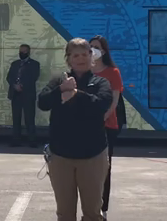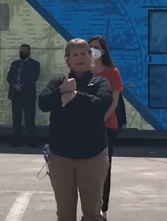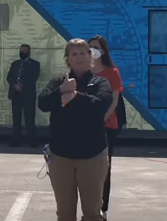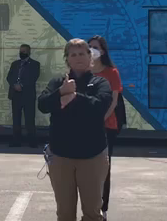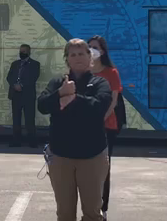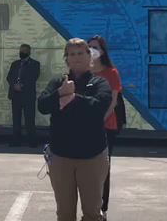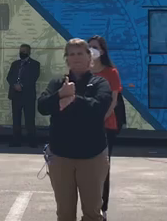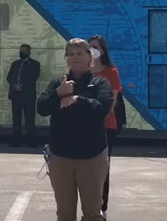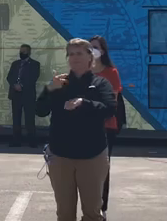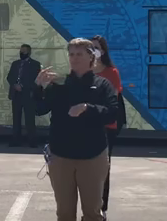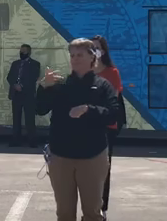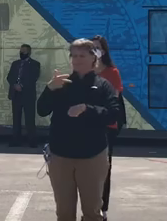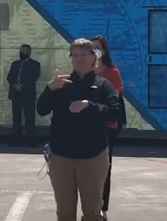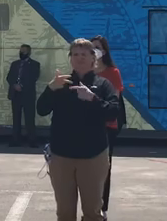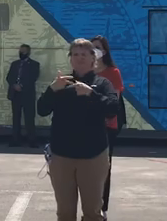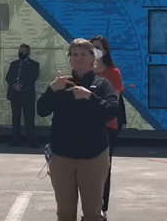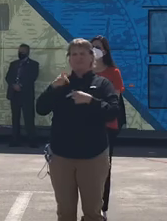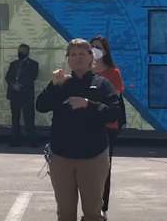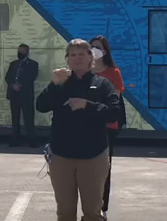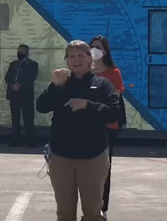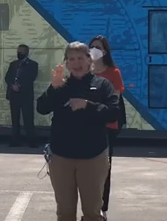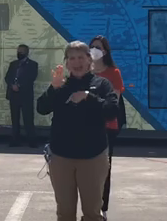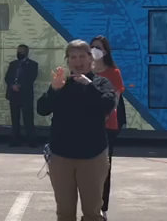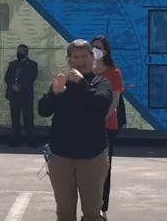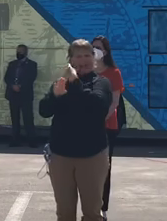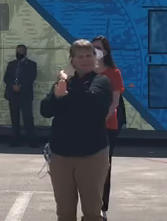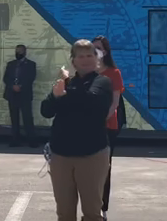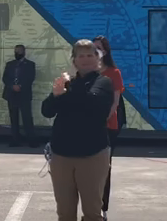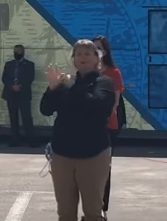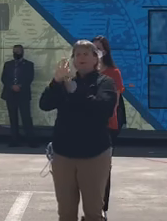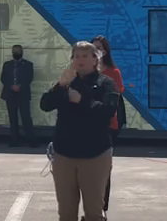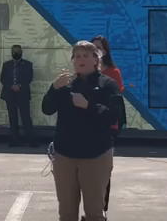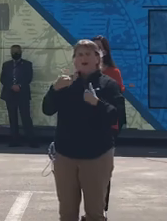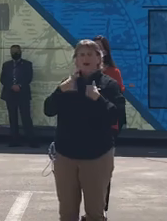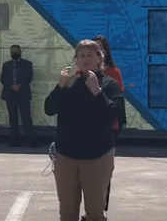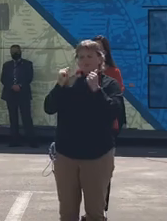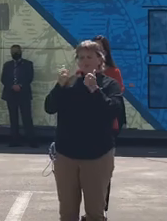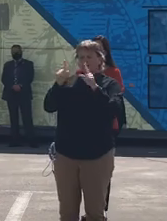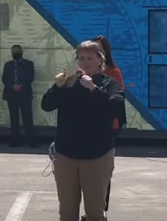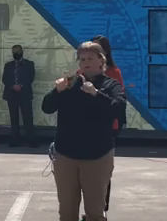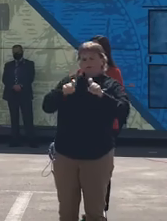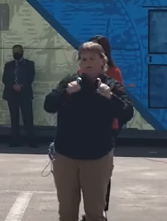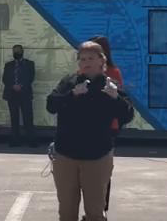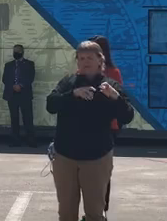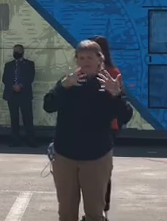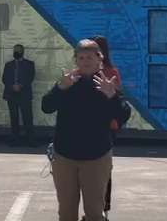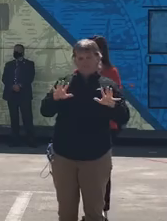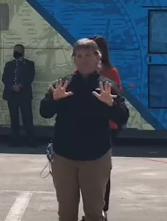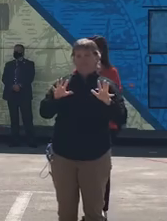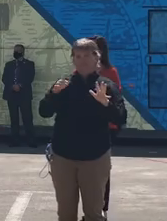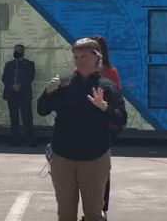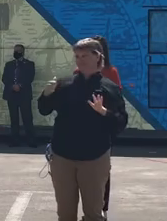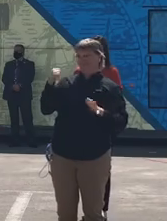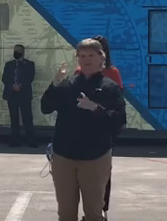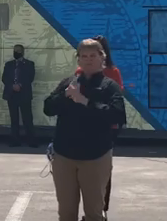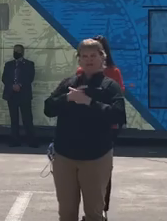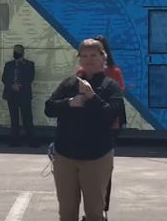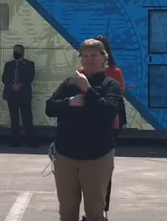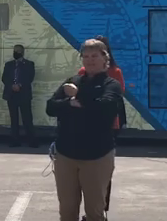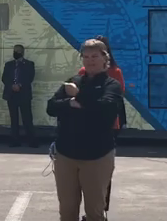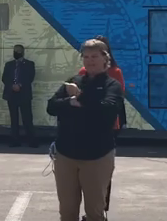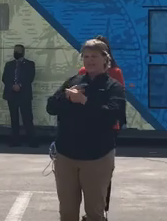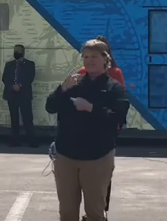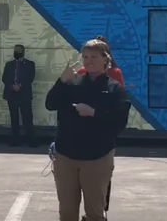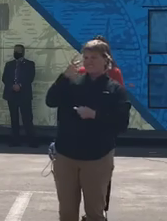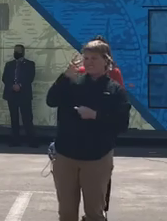be mobile lab with rapid testing capability. So you'll be able to take a sample like you just saw done,